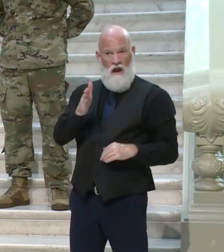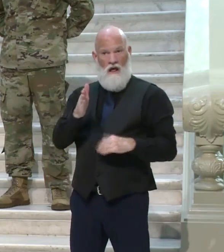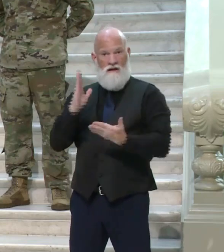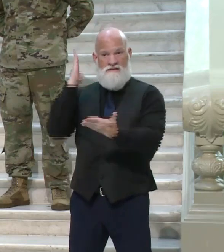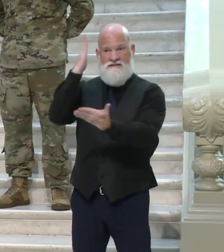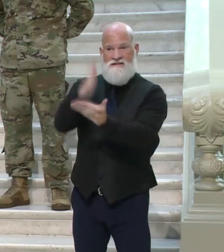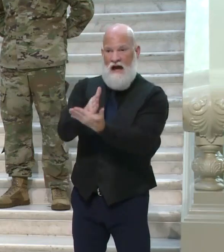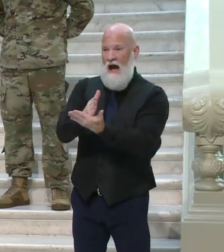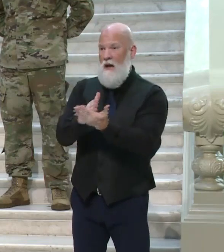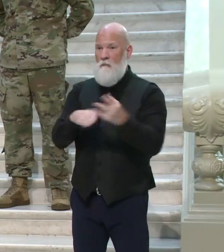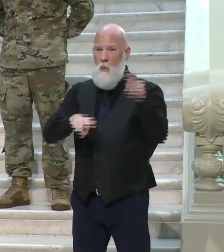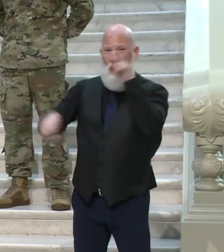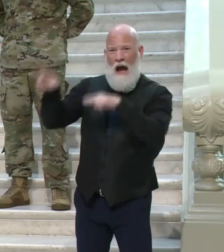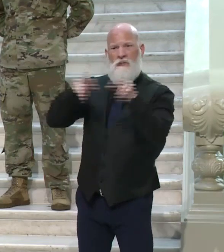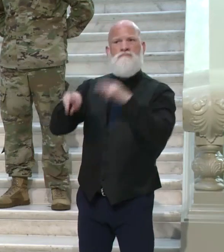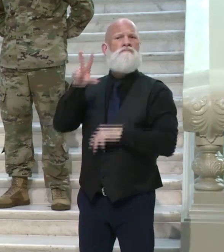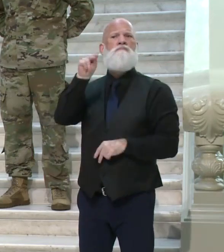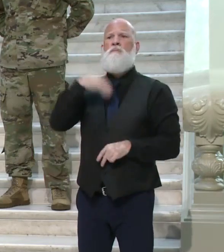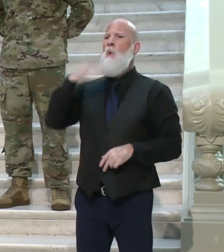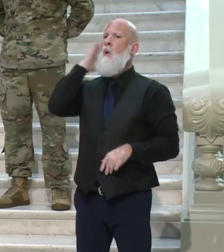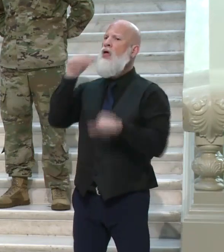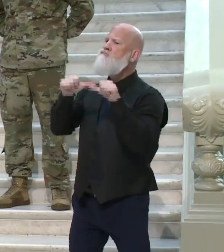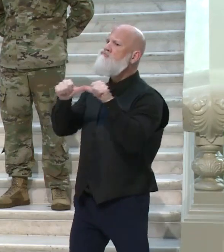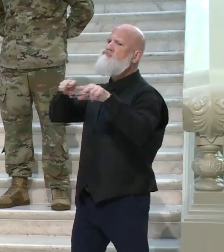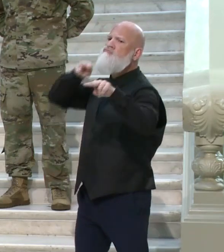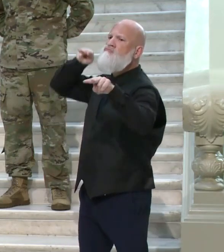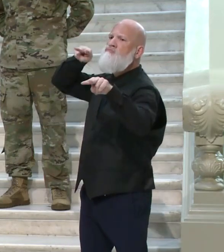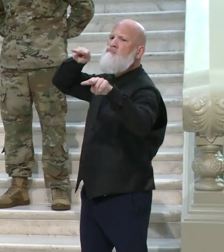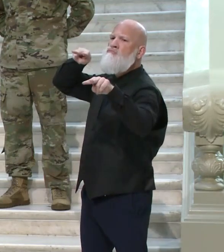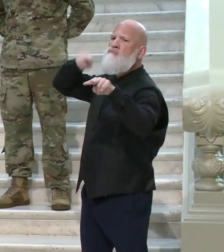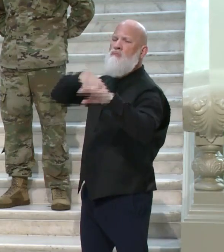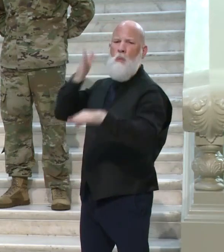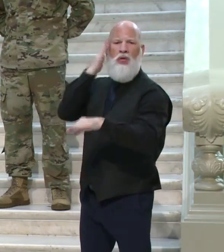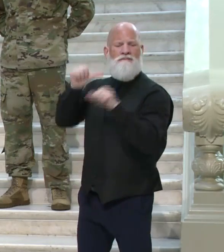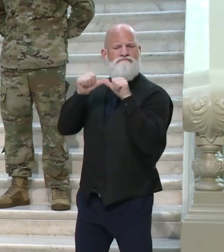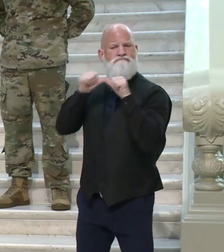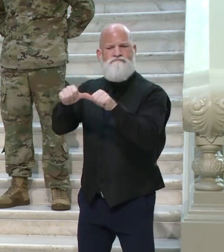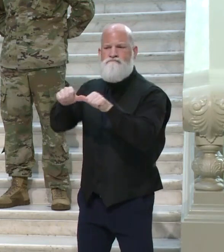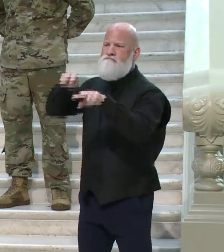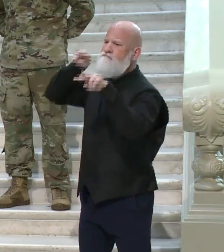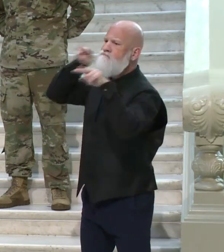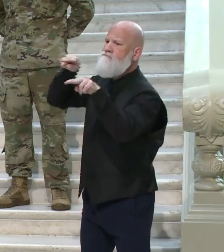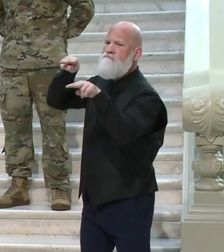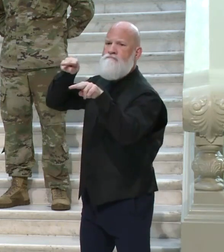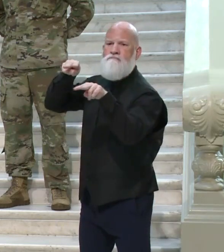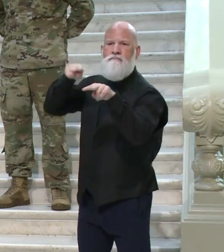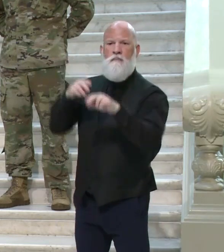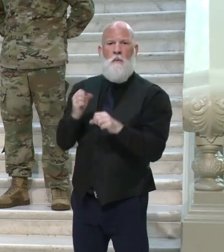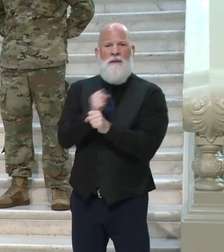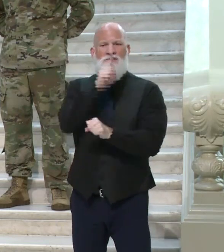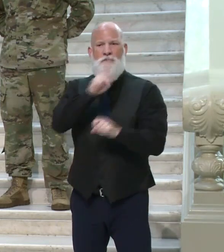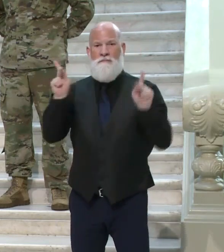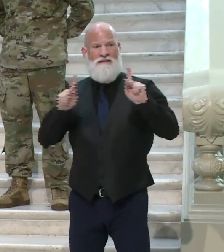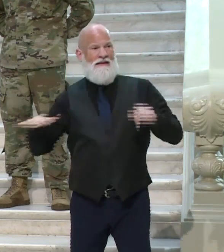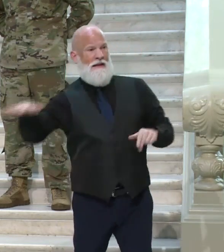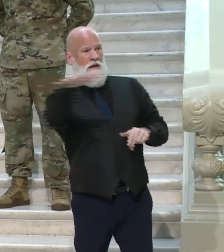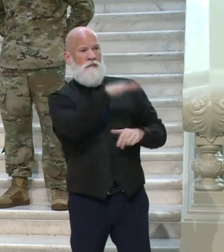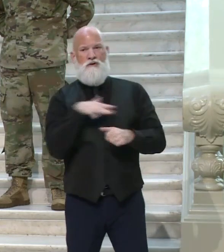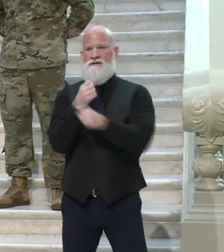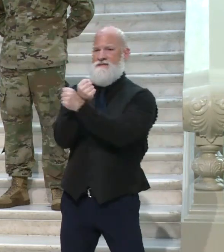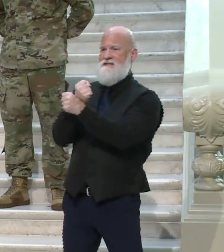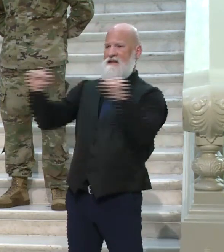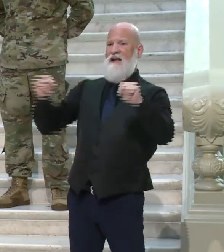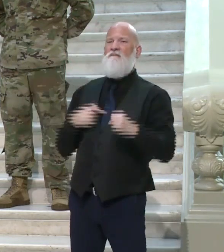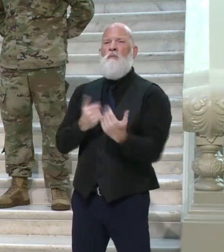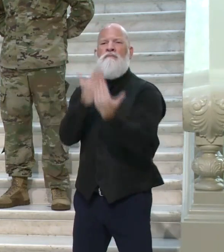before I move on, I want to take a few minutes to thank all those in our law enforcement community for their work through this pandemic.